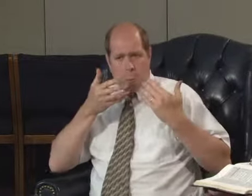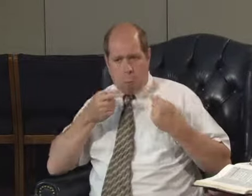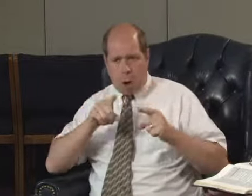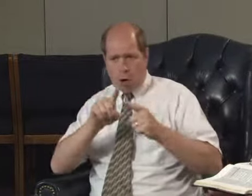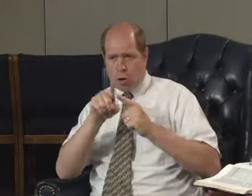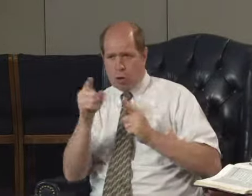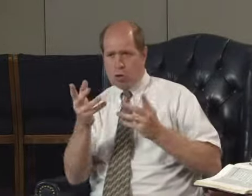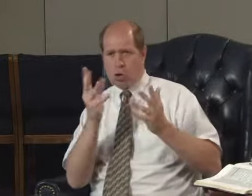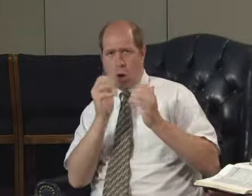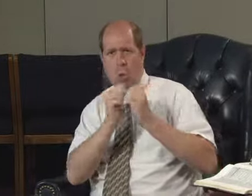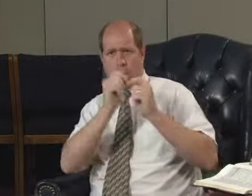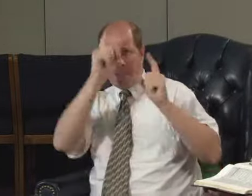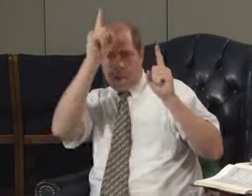we are so sinful.